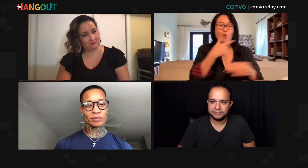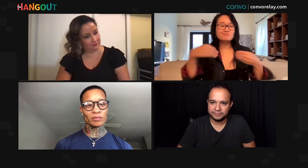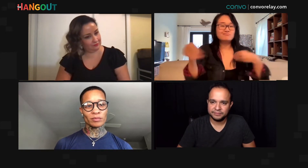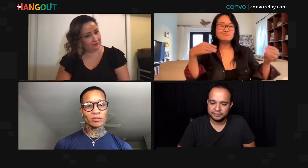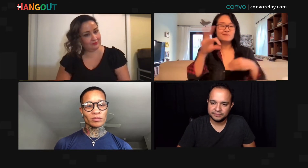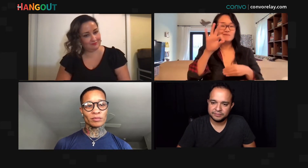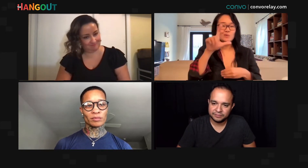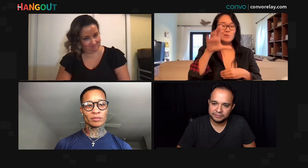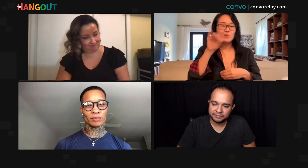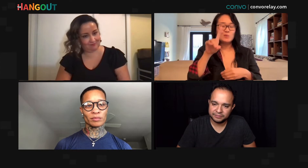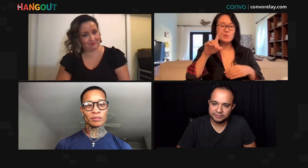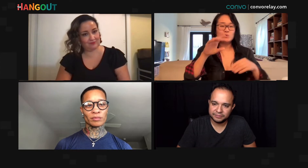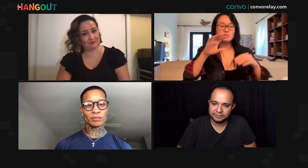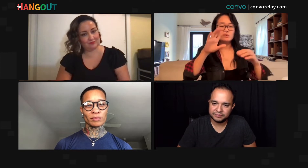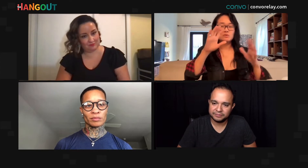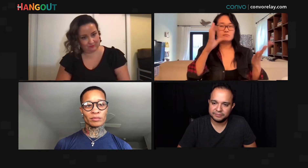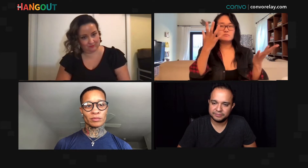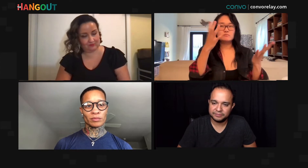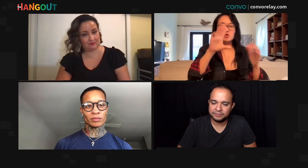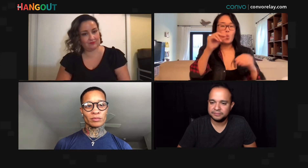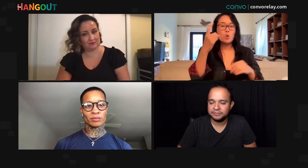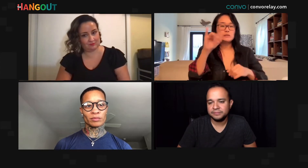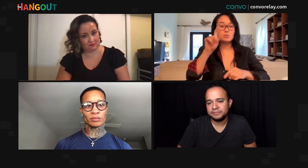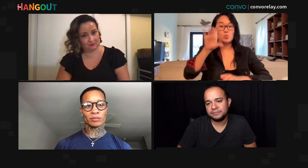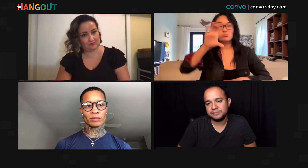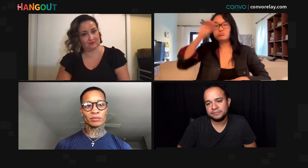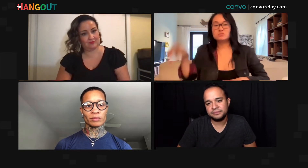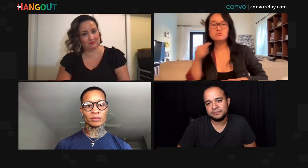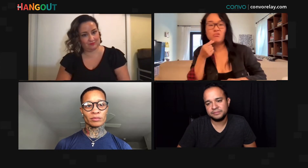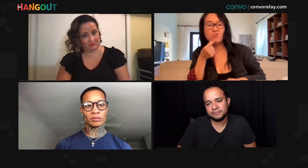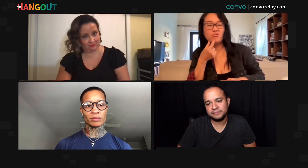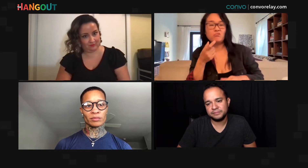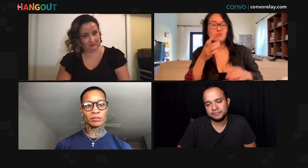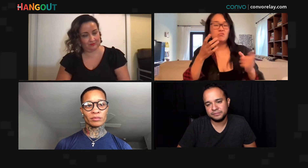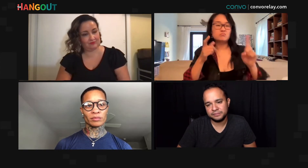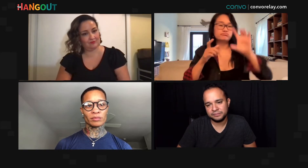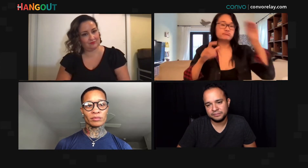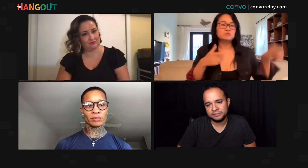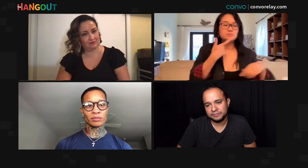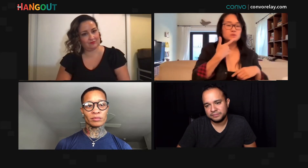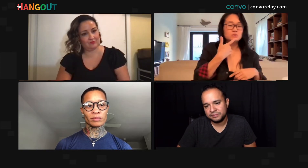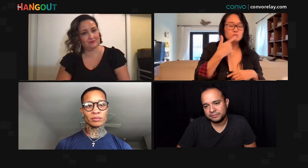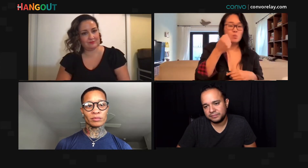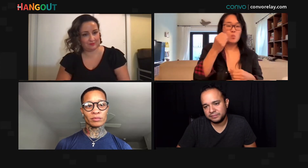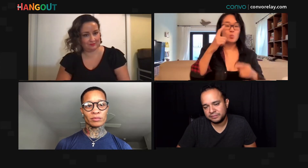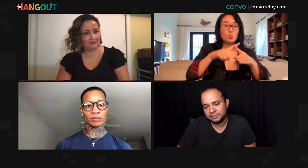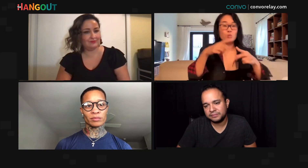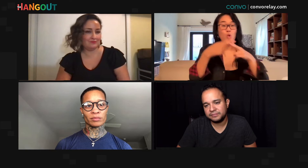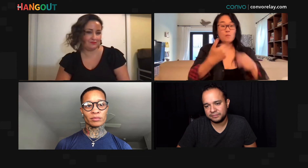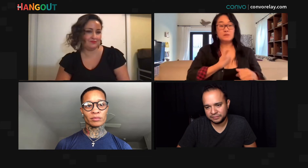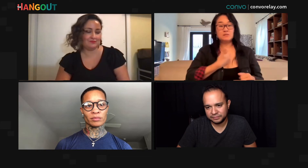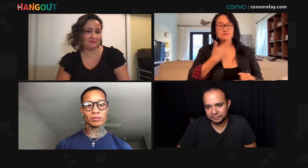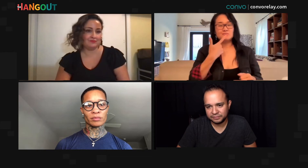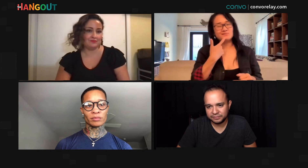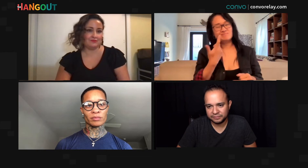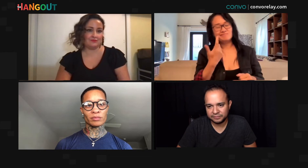being gay or being lesbian. But in reality, we're also fluid and no one's 100% gay or no one's 100% lesbian. And so to call